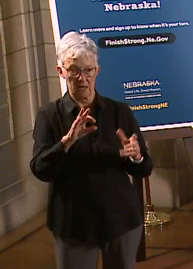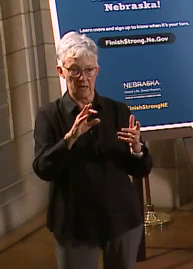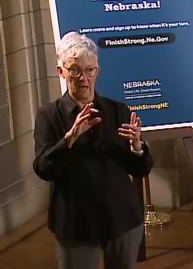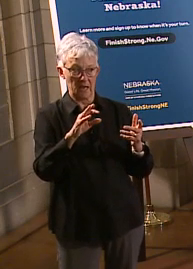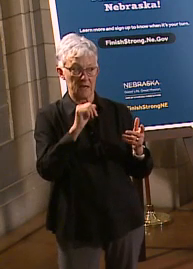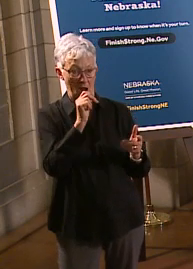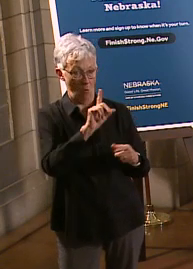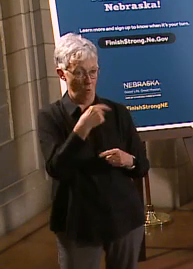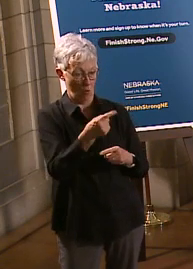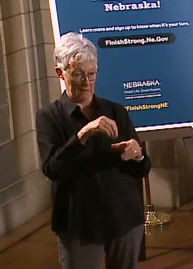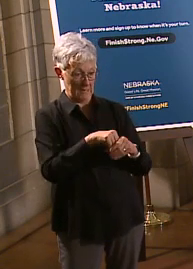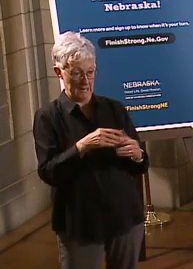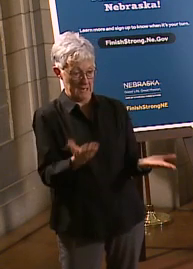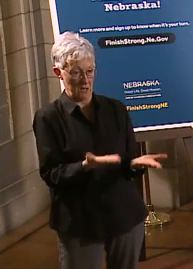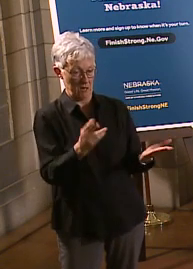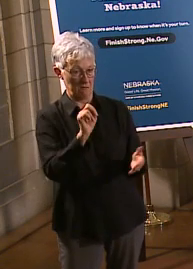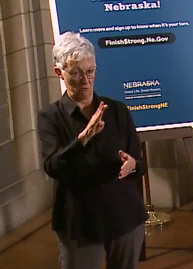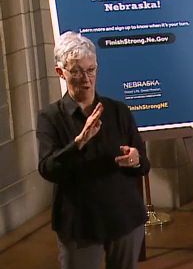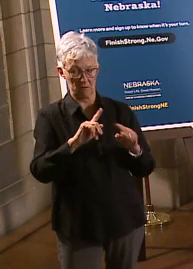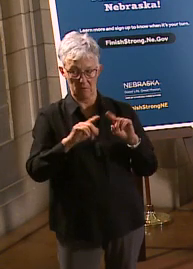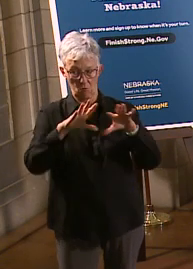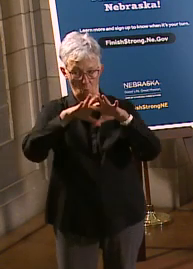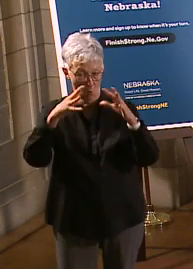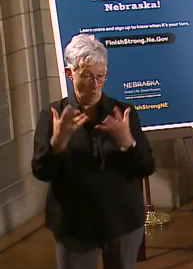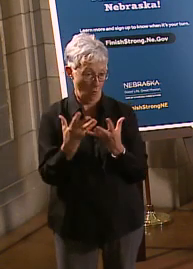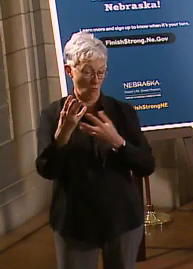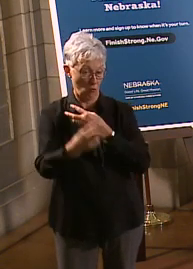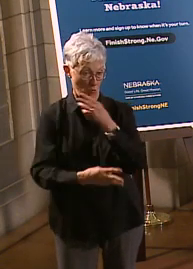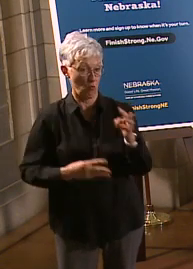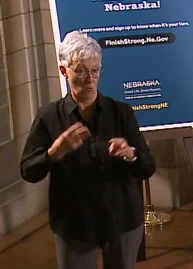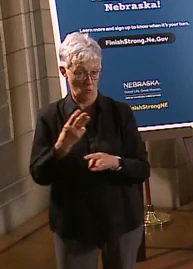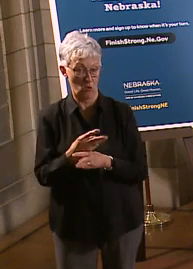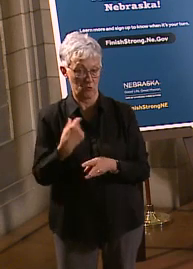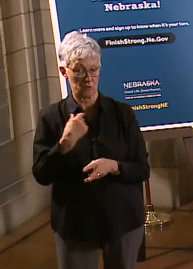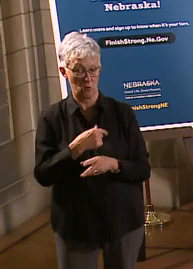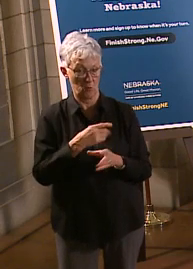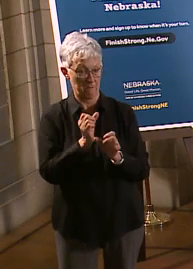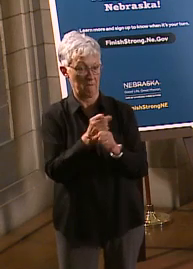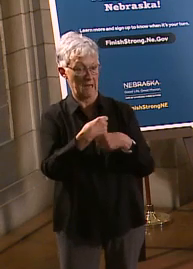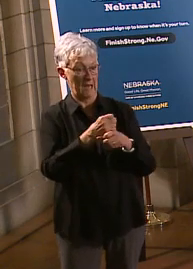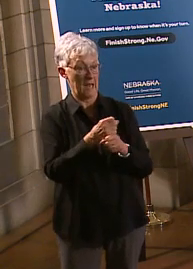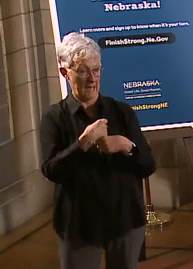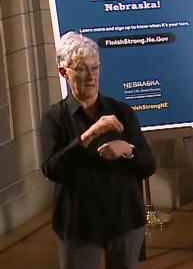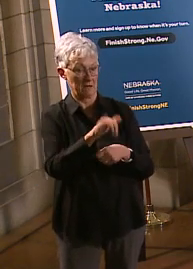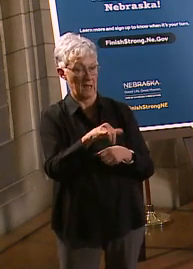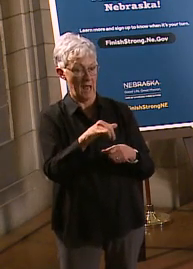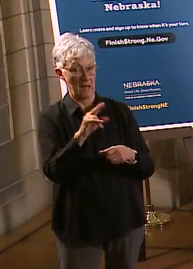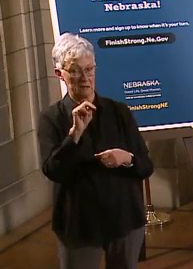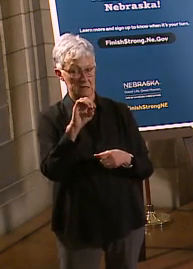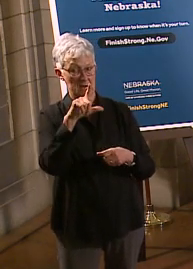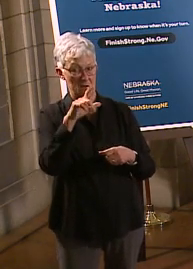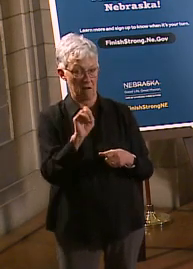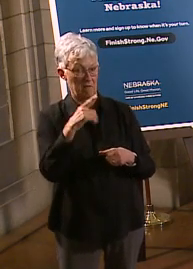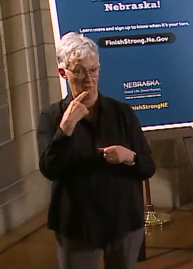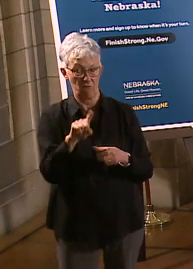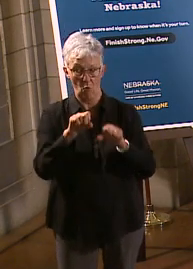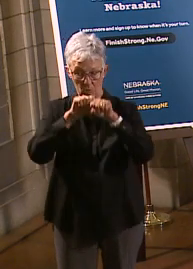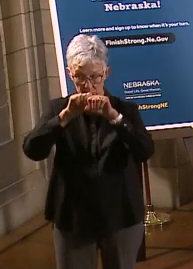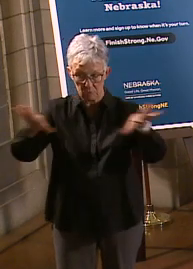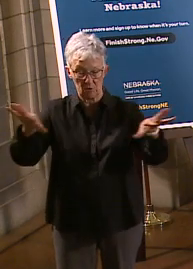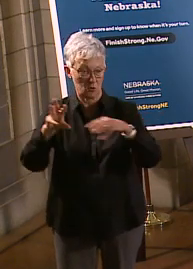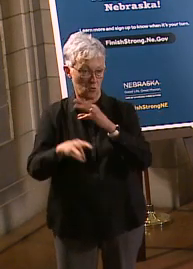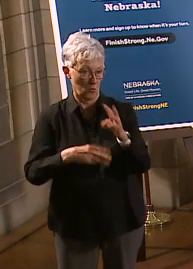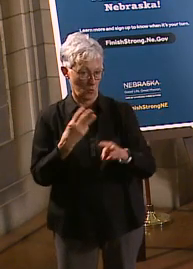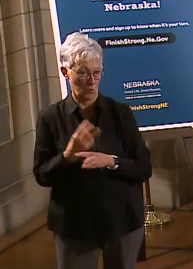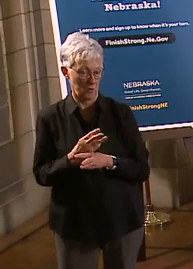and around the world as we meet the healthcare needs of society. From the start of the pandemic, we've been working